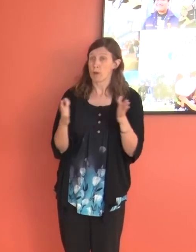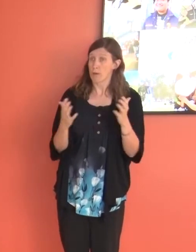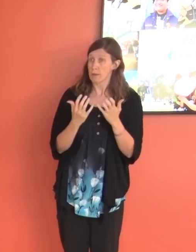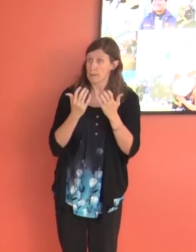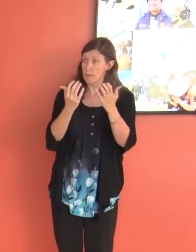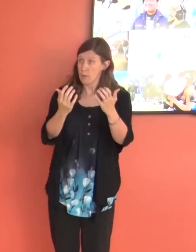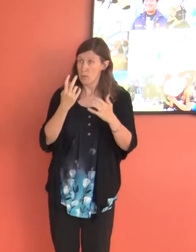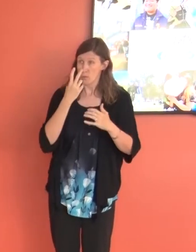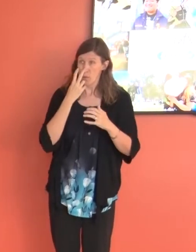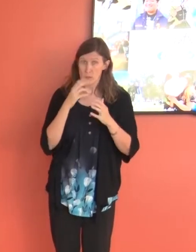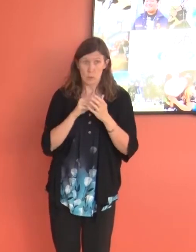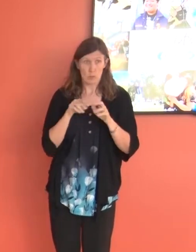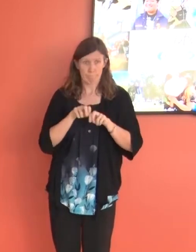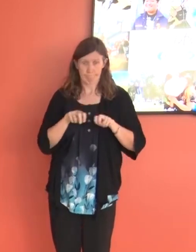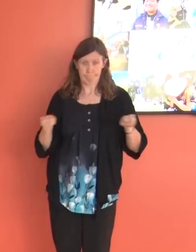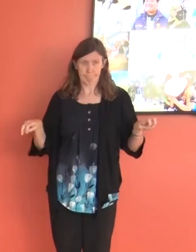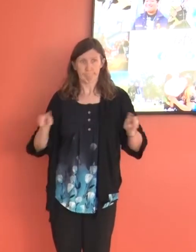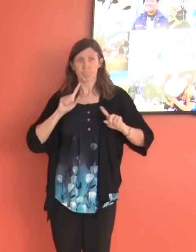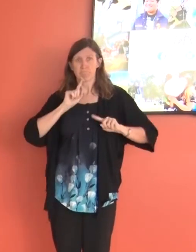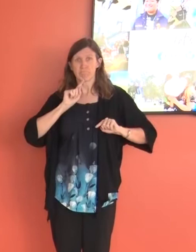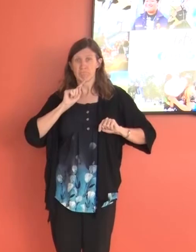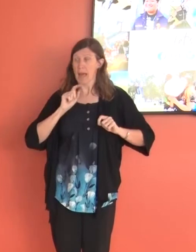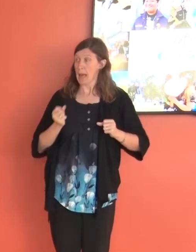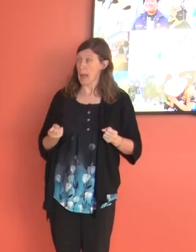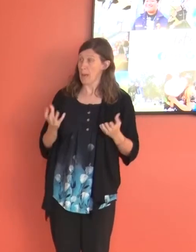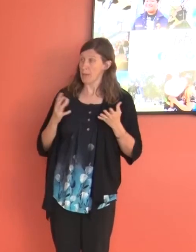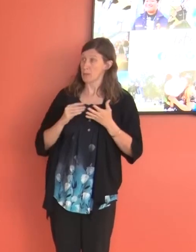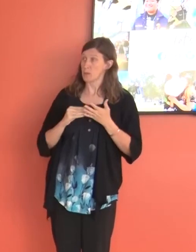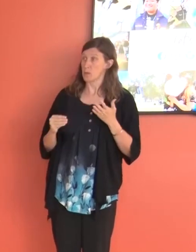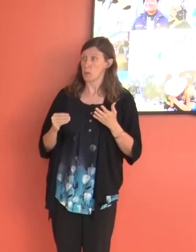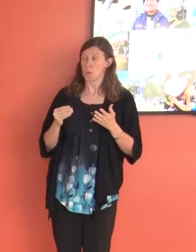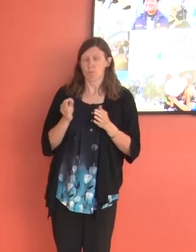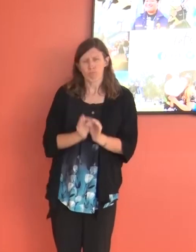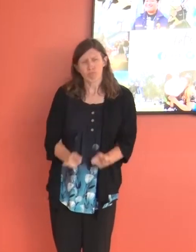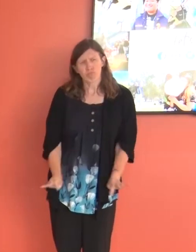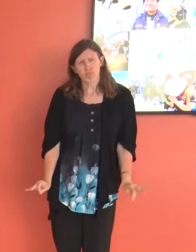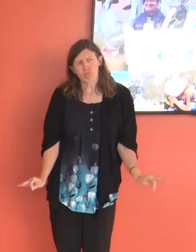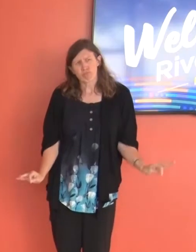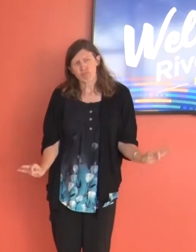that student panel, how many of those students talked about how critical